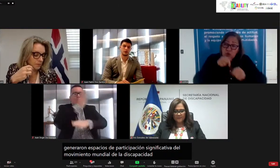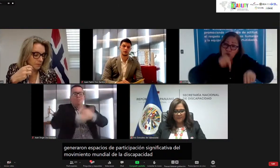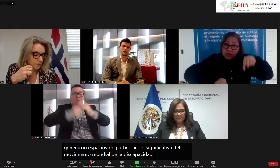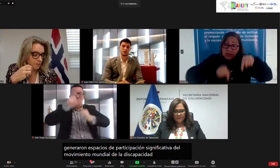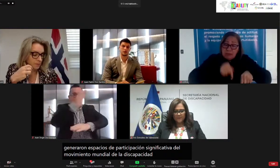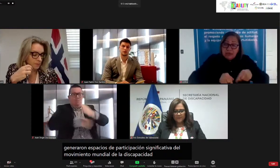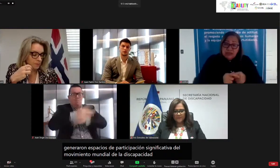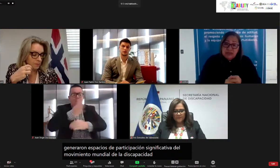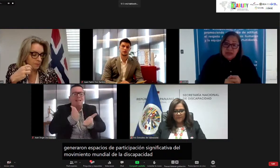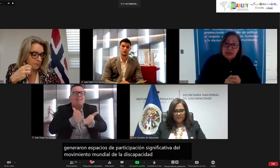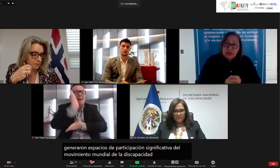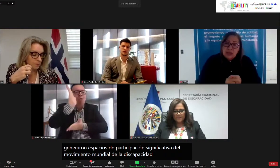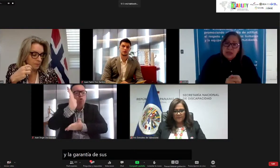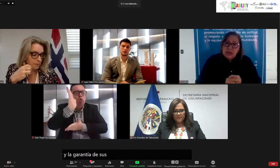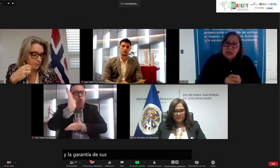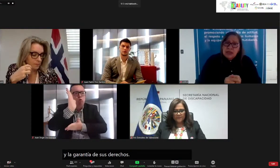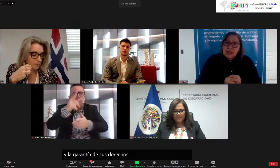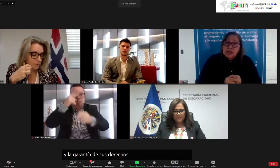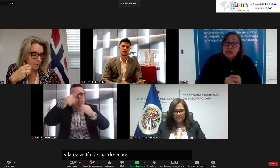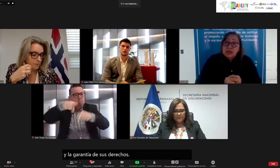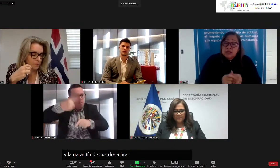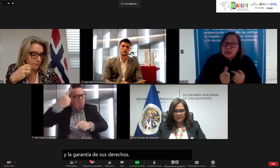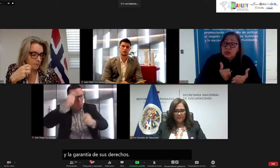rights of persons with disabilities